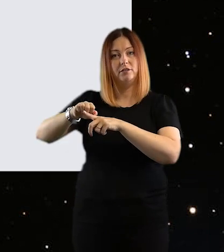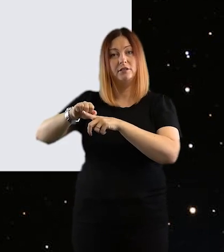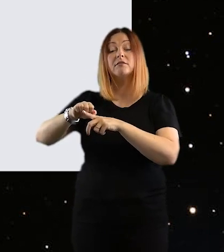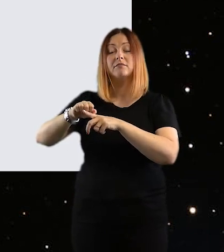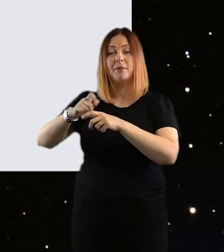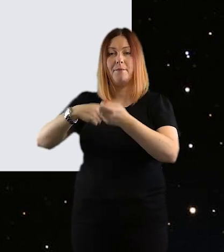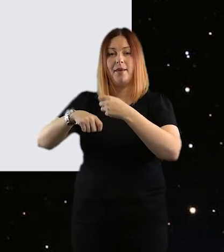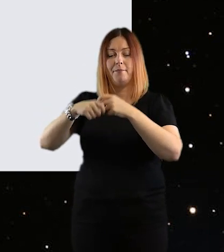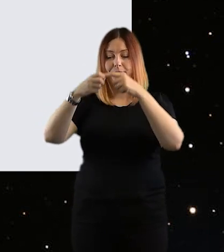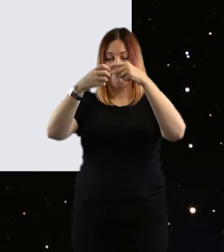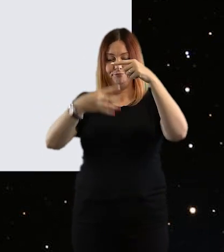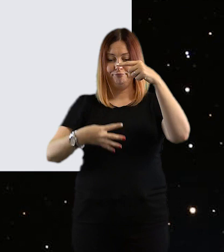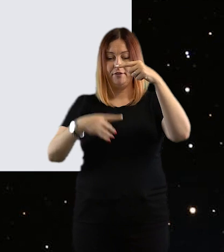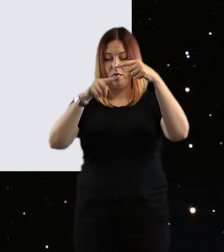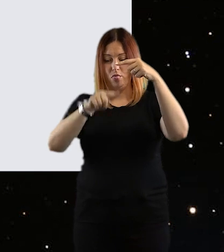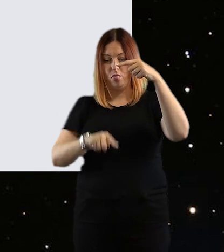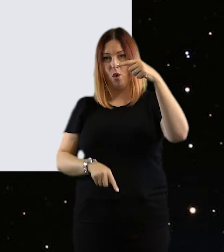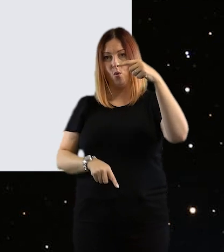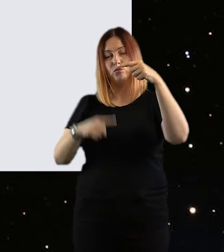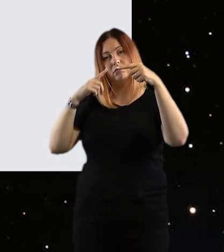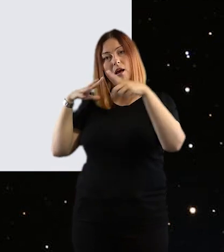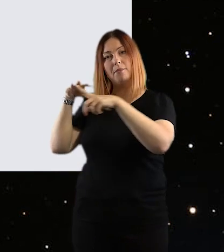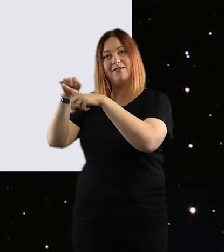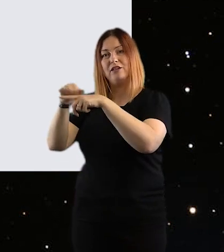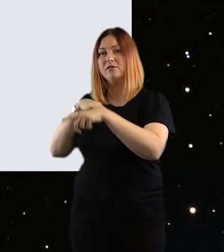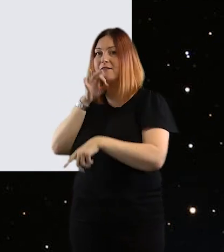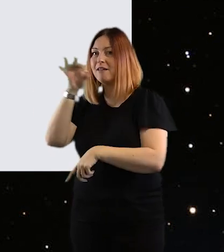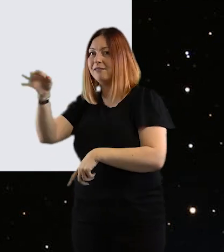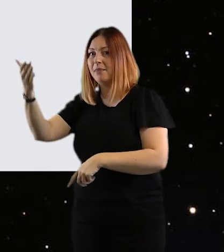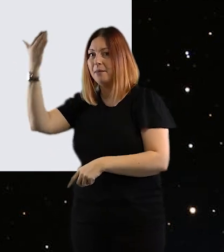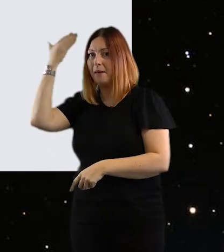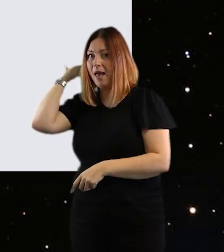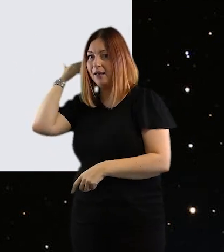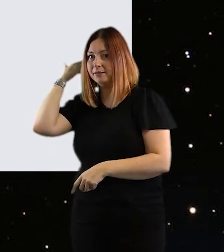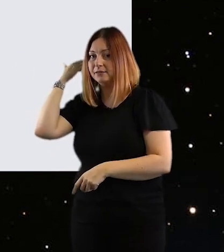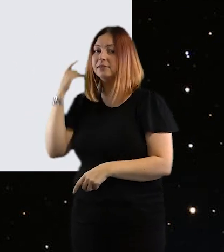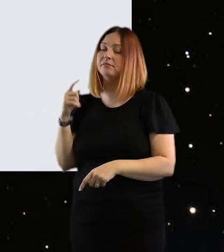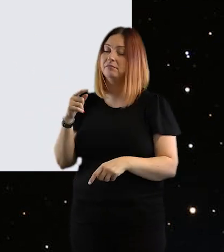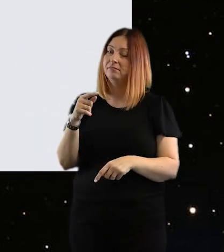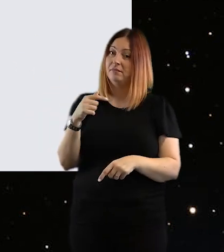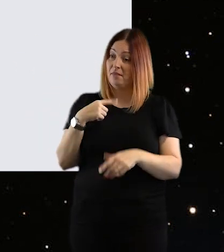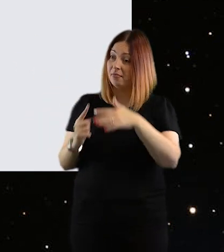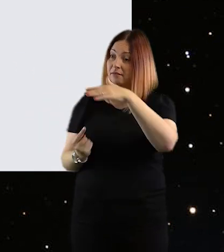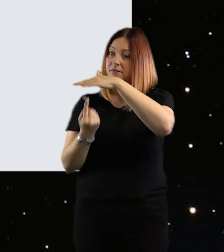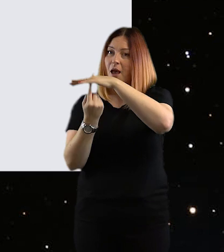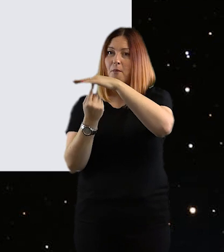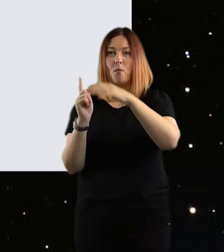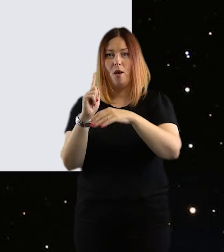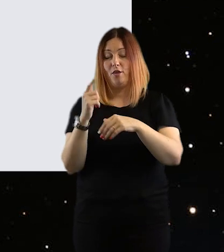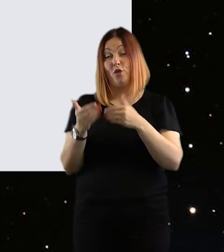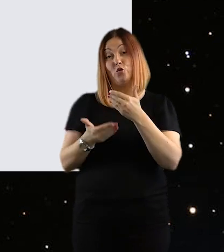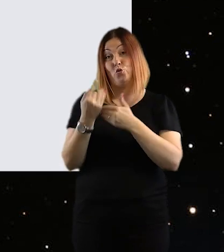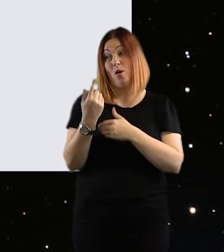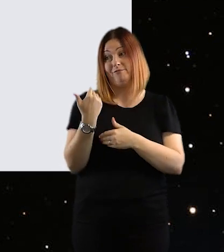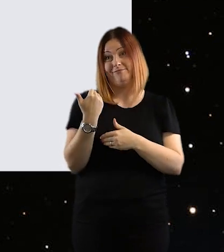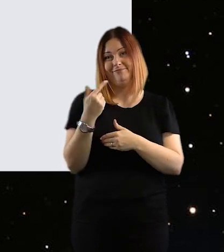list of all the observations that I've requested in the past. And as you can see, right at the top of that list is our new observation request for the Skull Nebula. It's